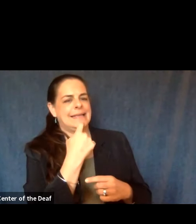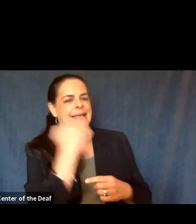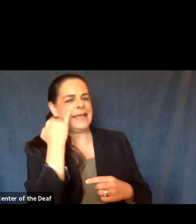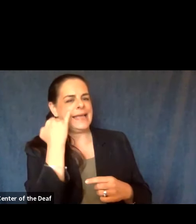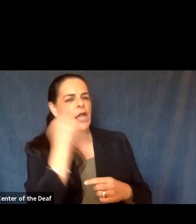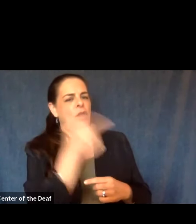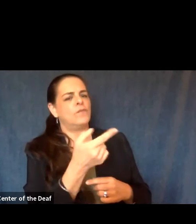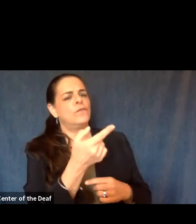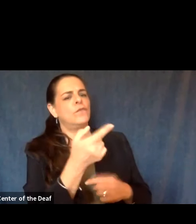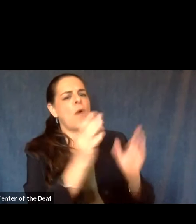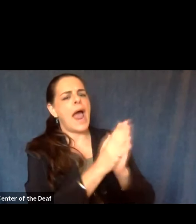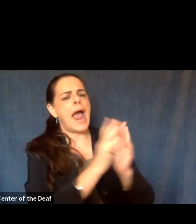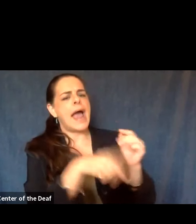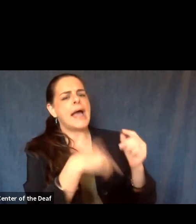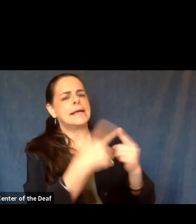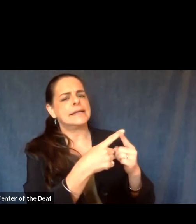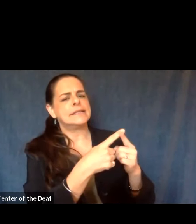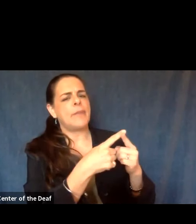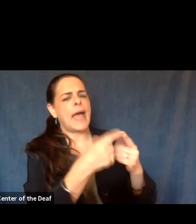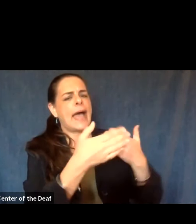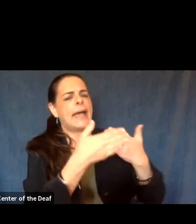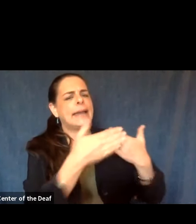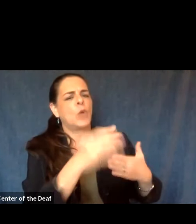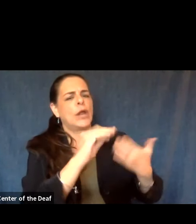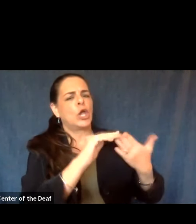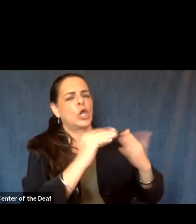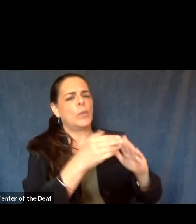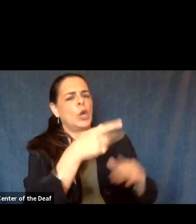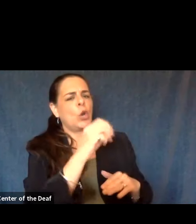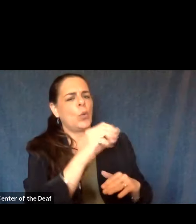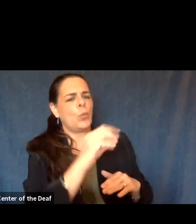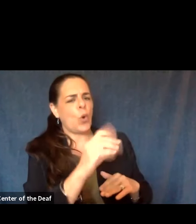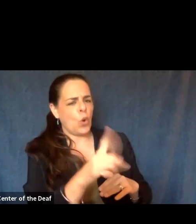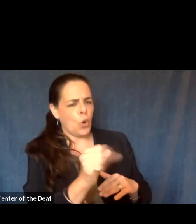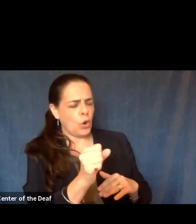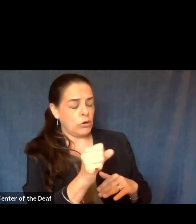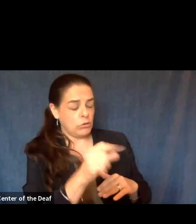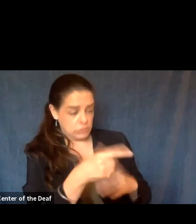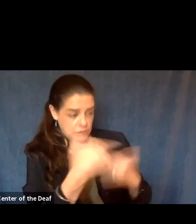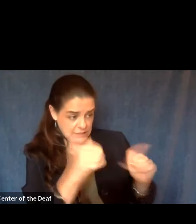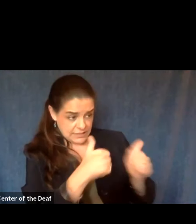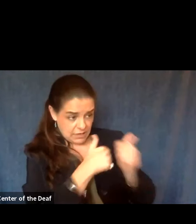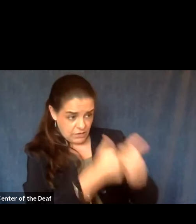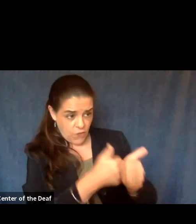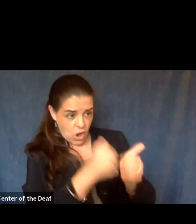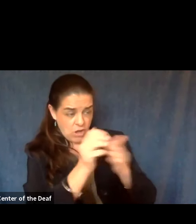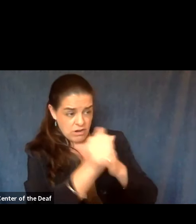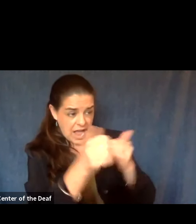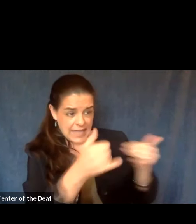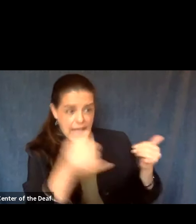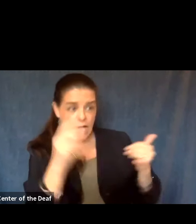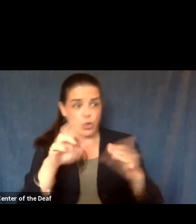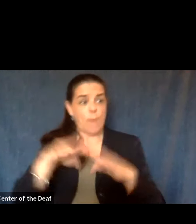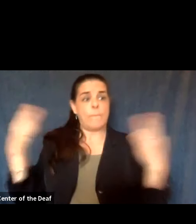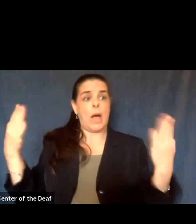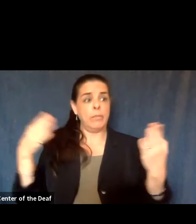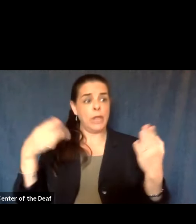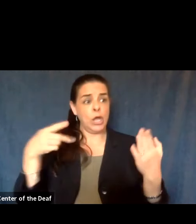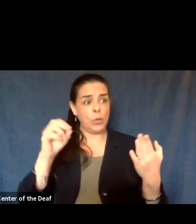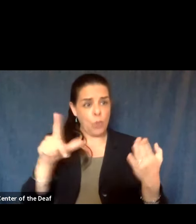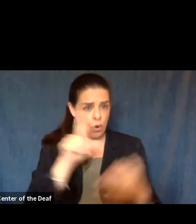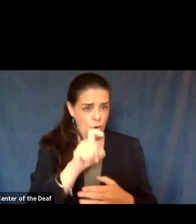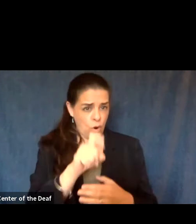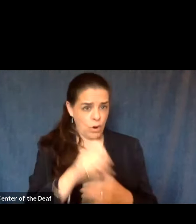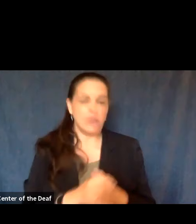about neighborhood and community pools. They're asking if they are under the same guidelines as a commercial or public pool.